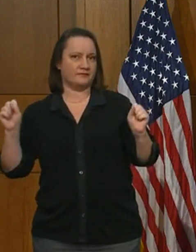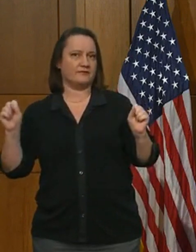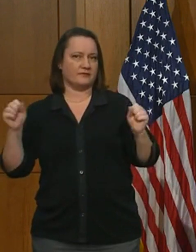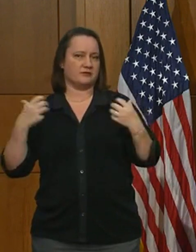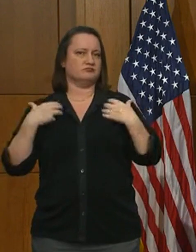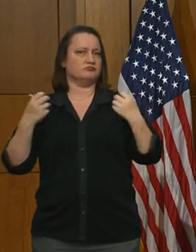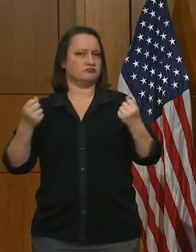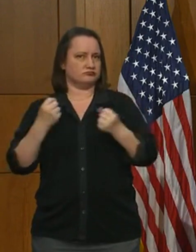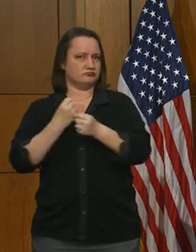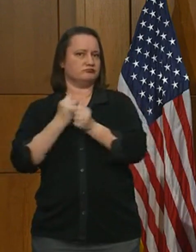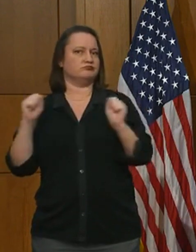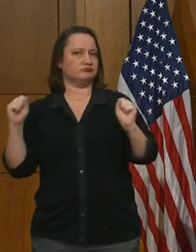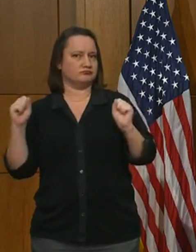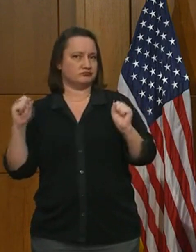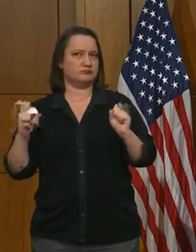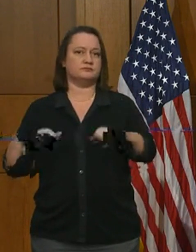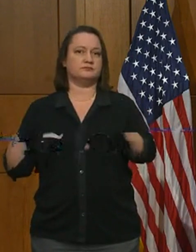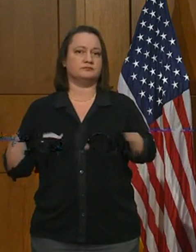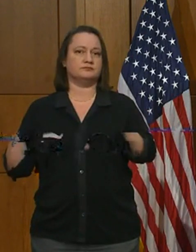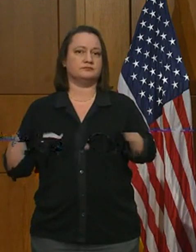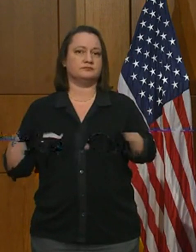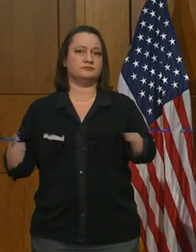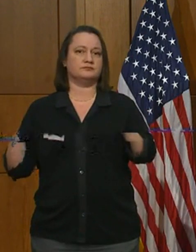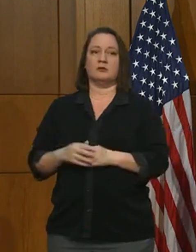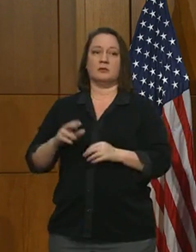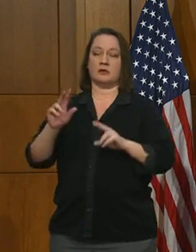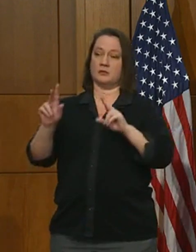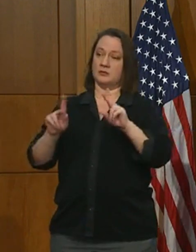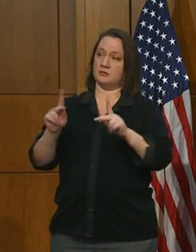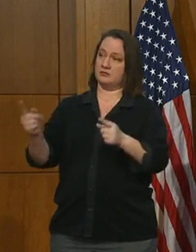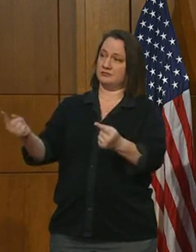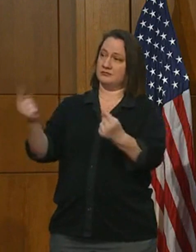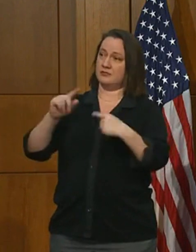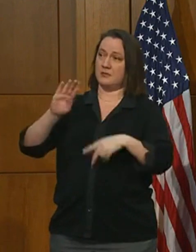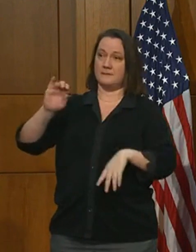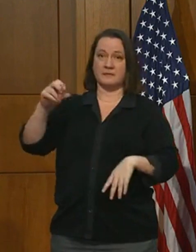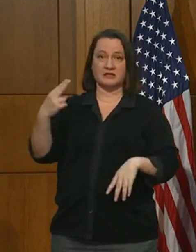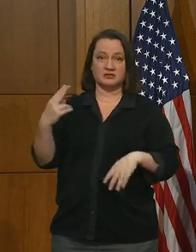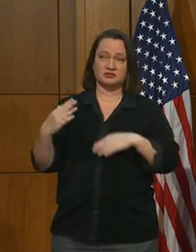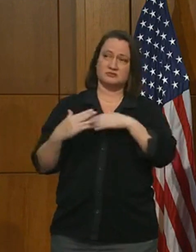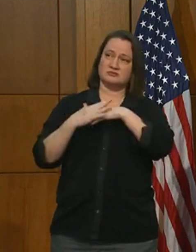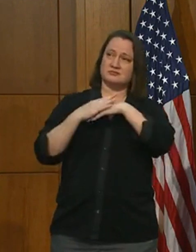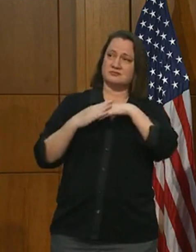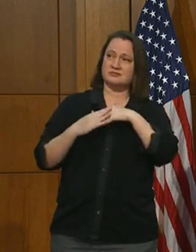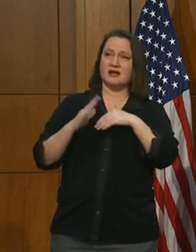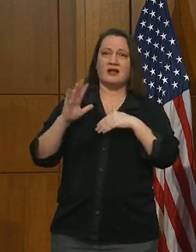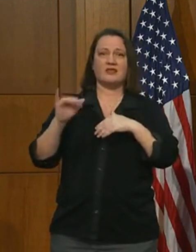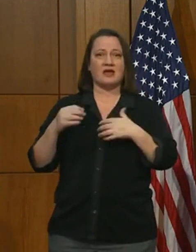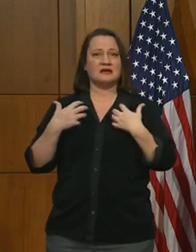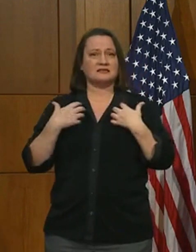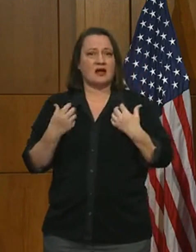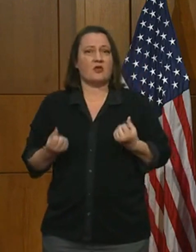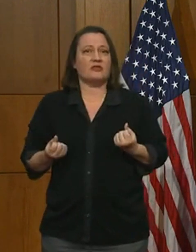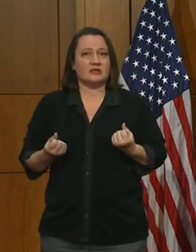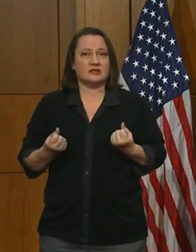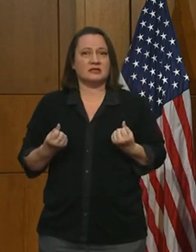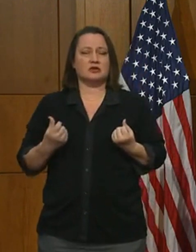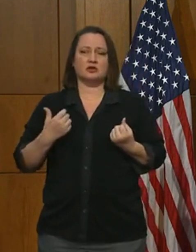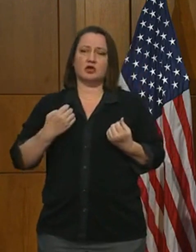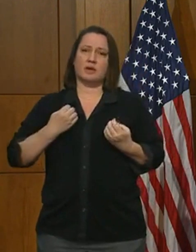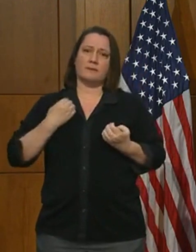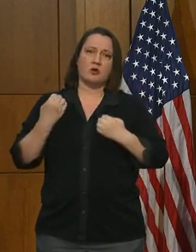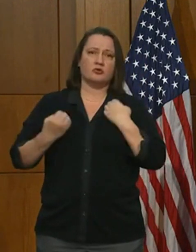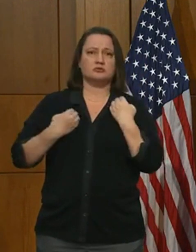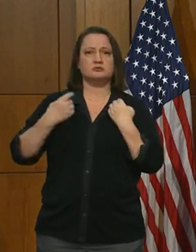once again, by having people come to our beautiful beaches, it's healthy. It's good emotionally